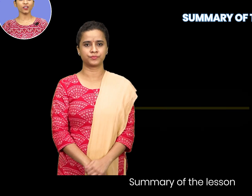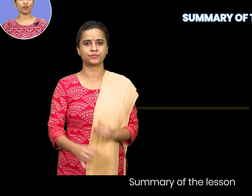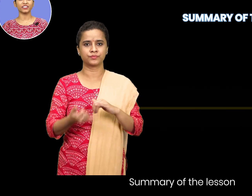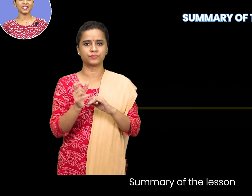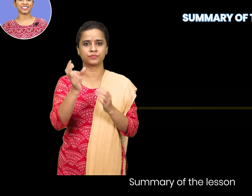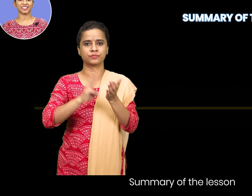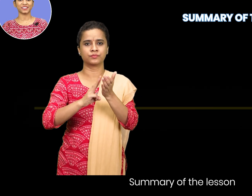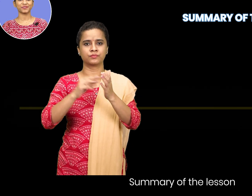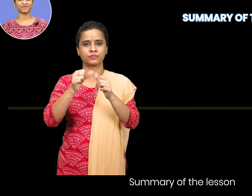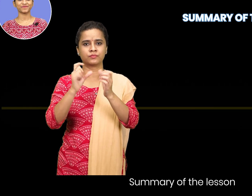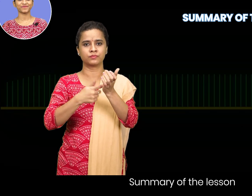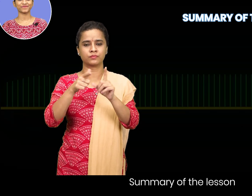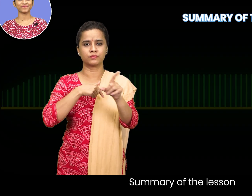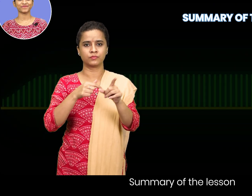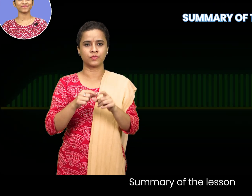Summary of the lesson.